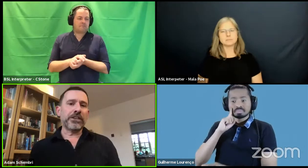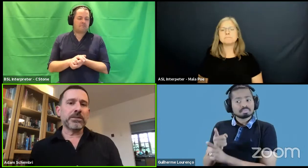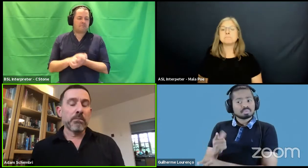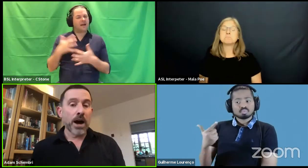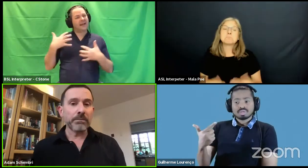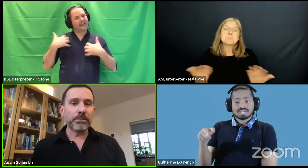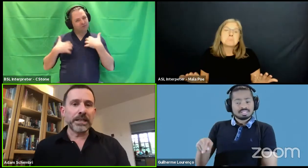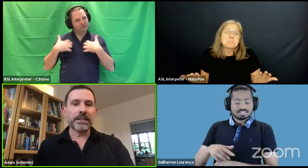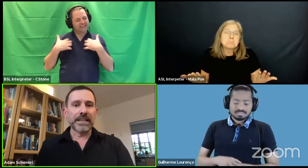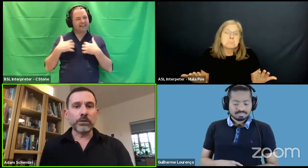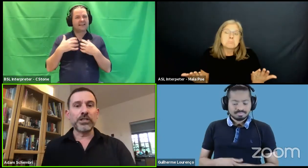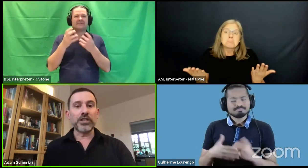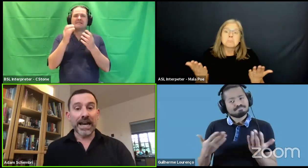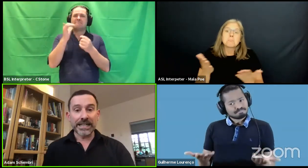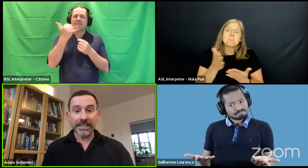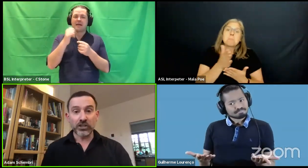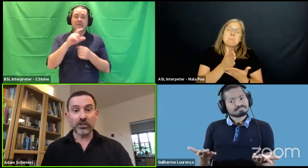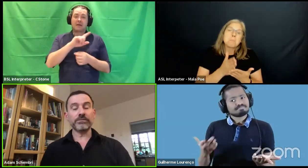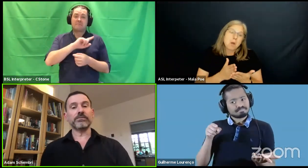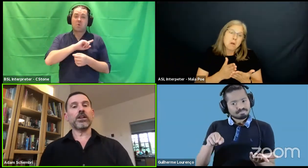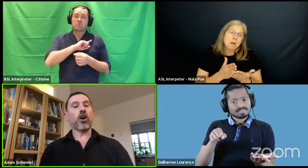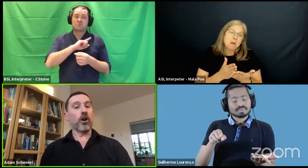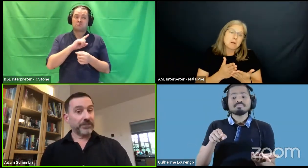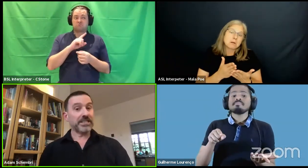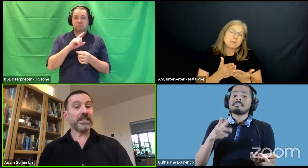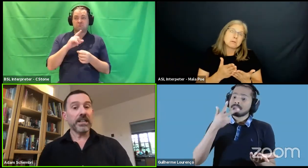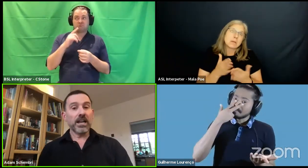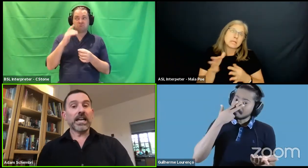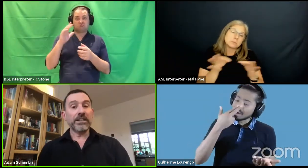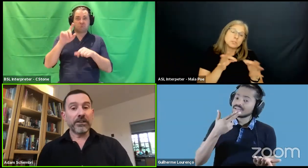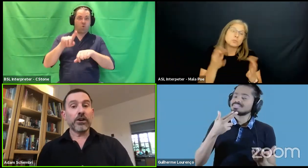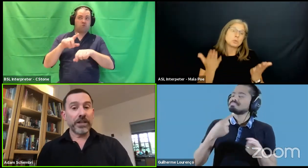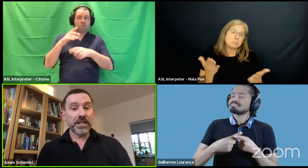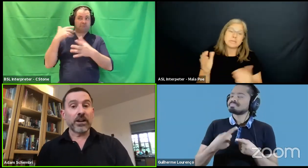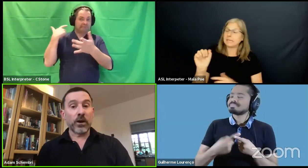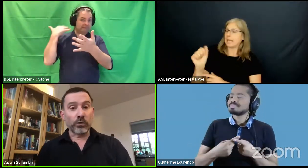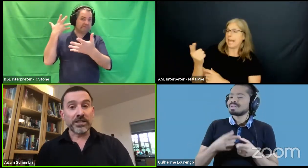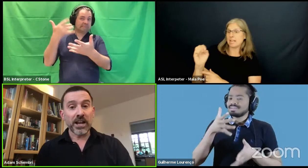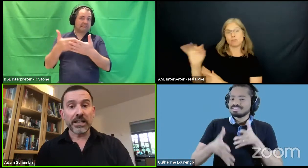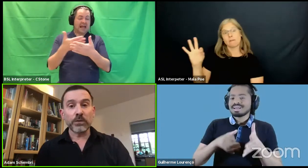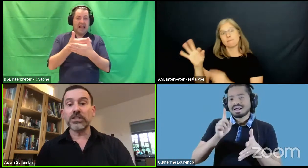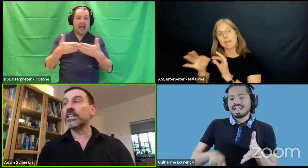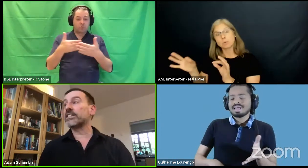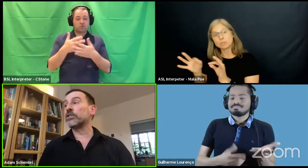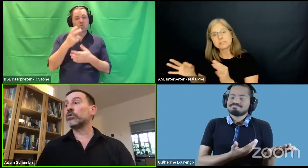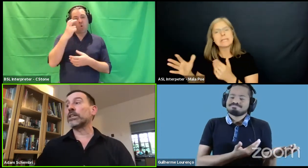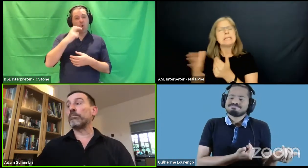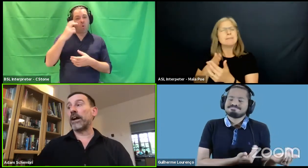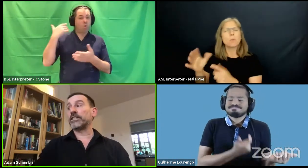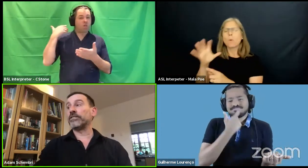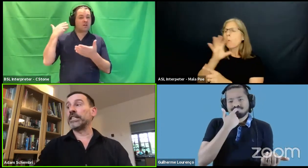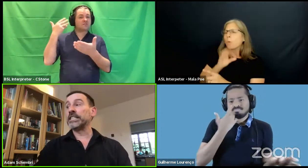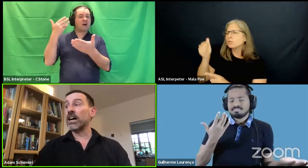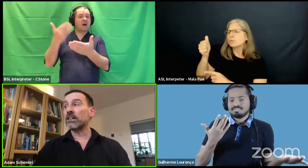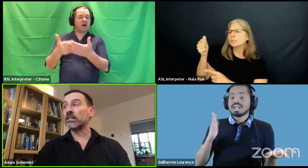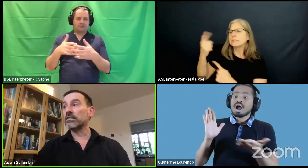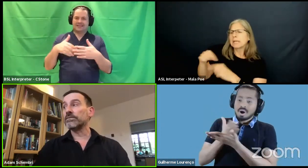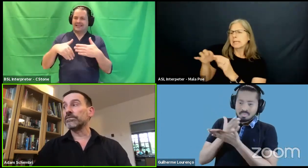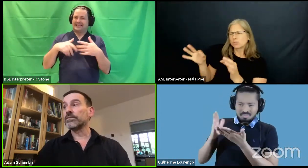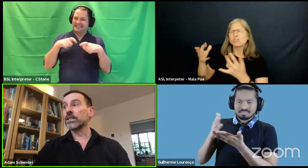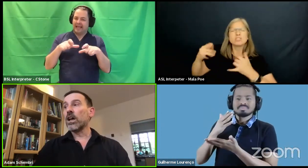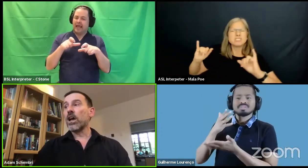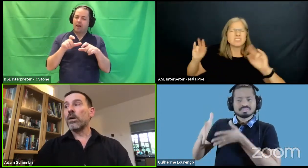explanation for this might be language age. Obviously, even though these are older sign languages, they're still comparatively